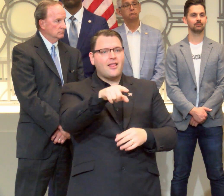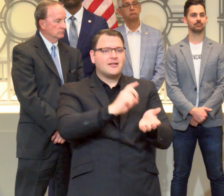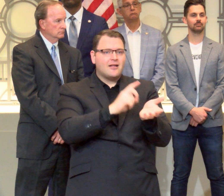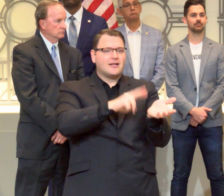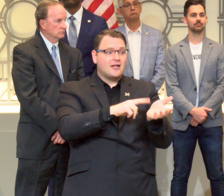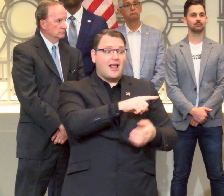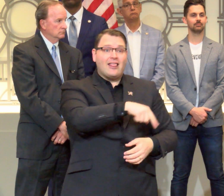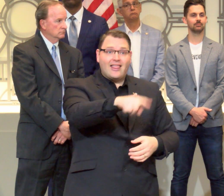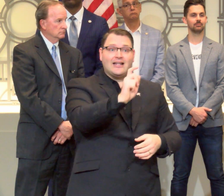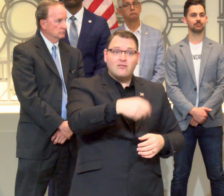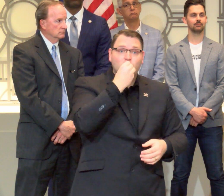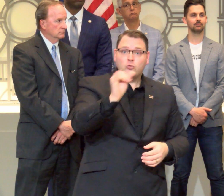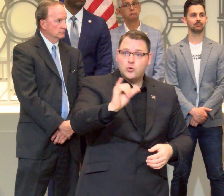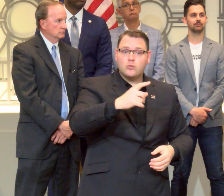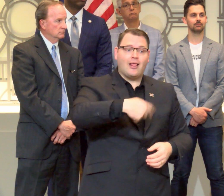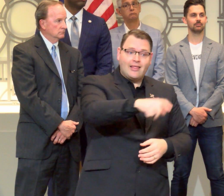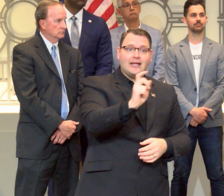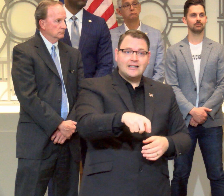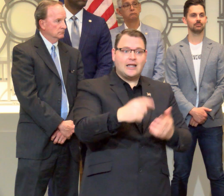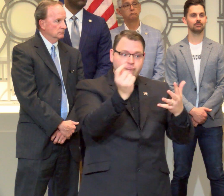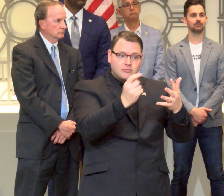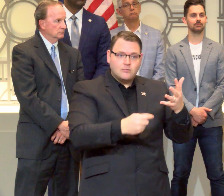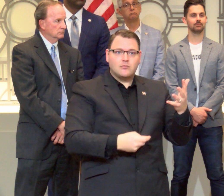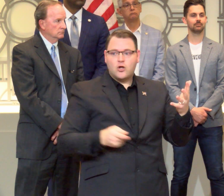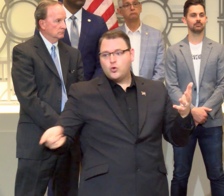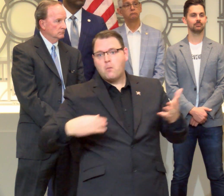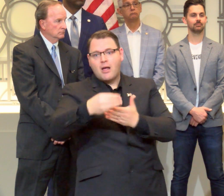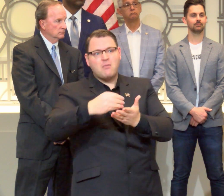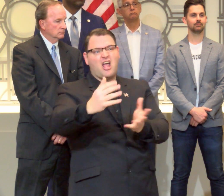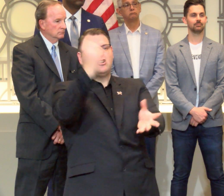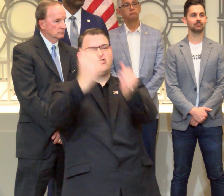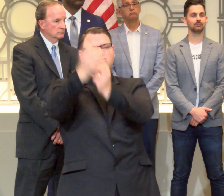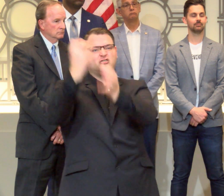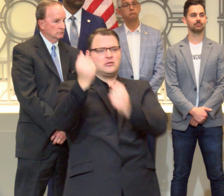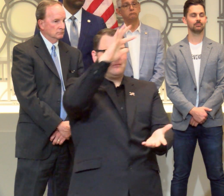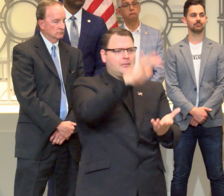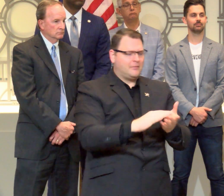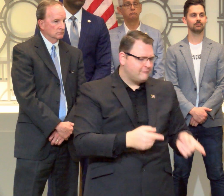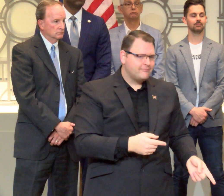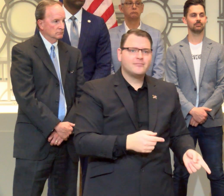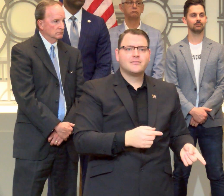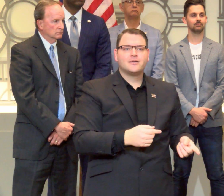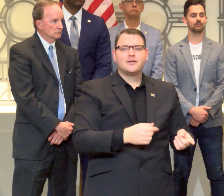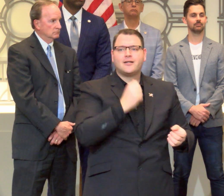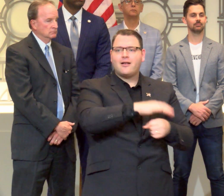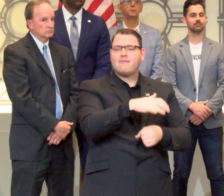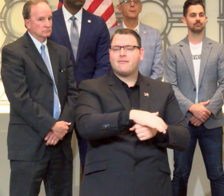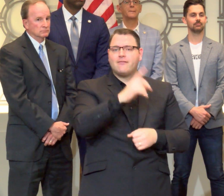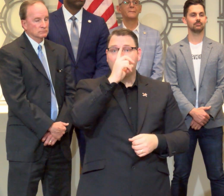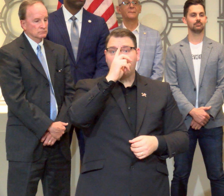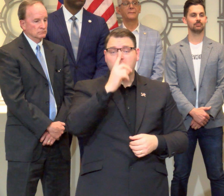daycare, okay? The city, people are still calling because they have business needs. We still have to meet their